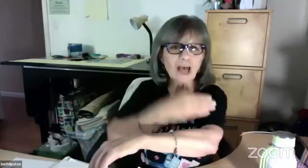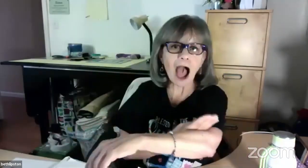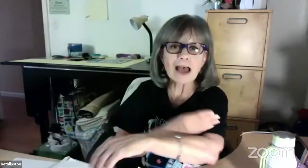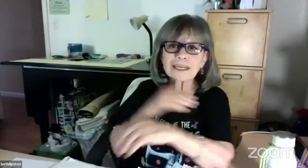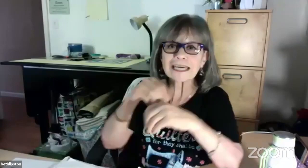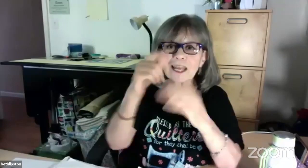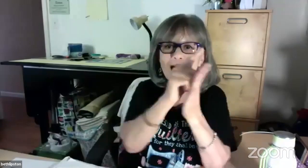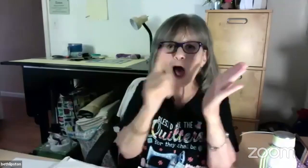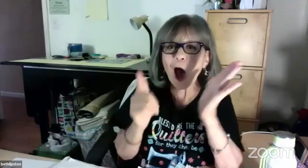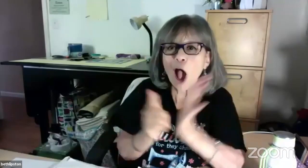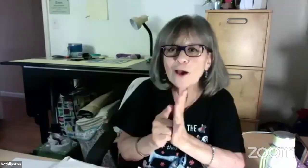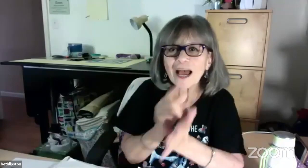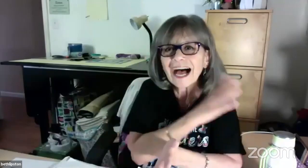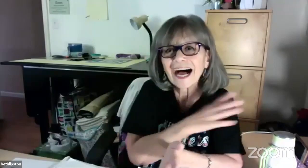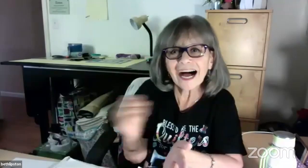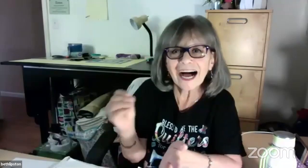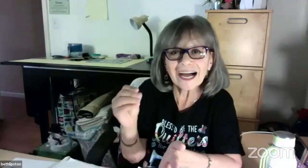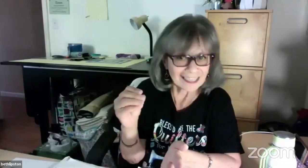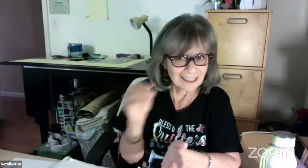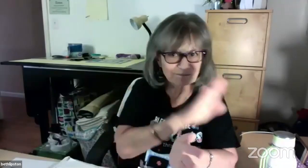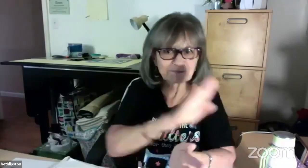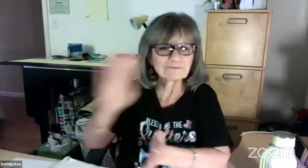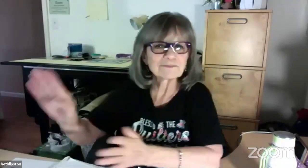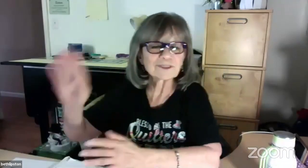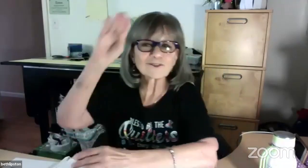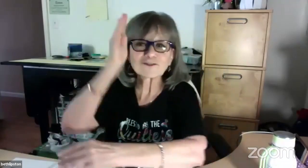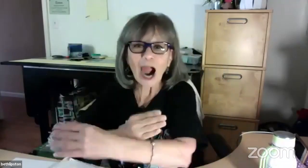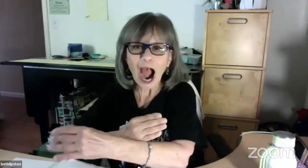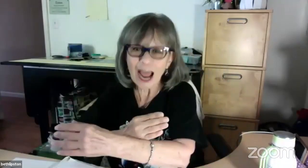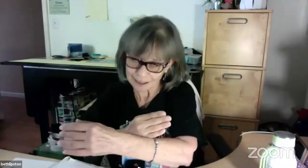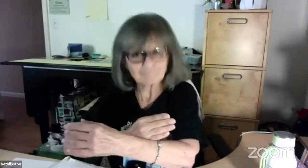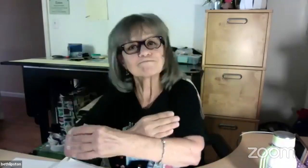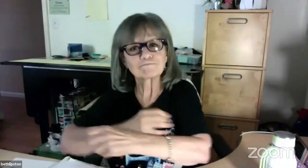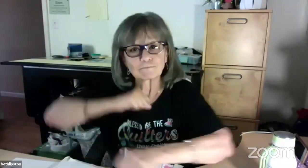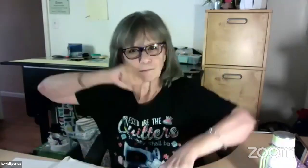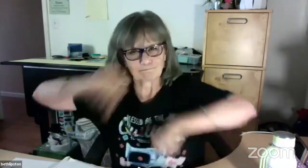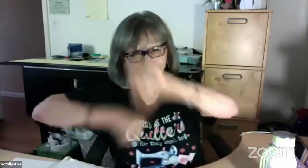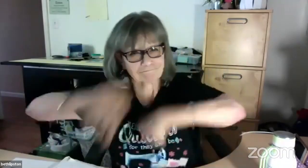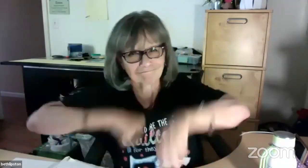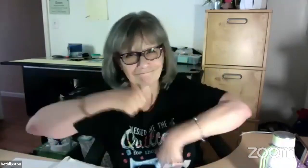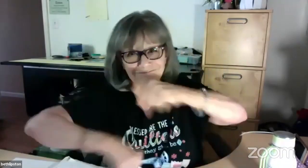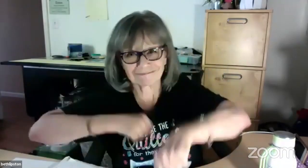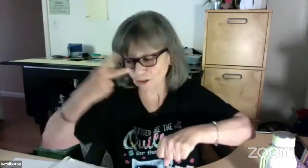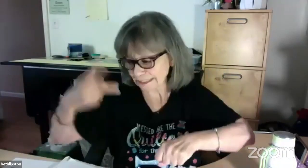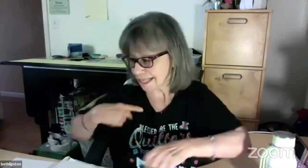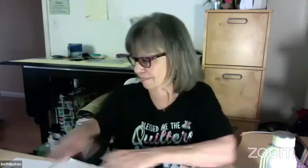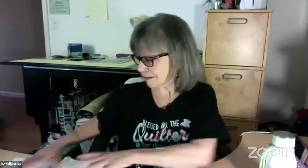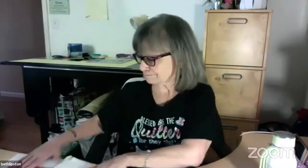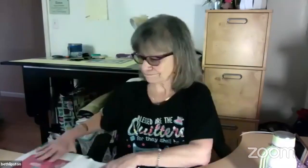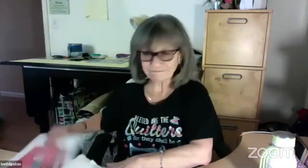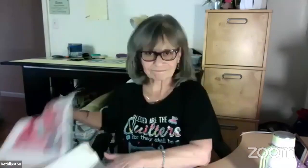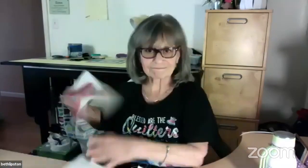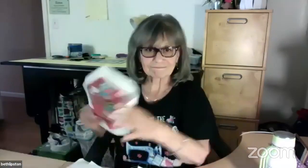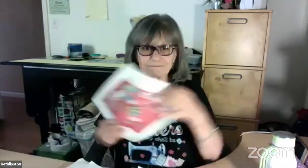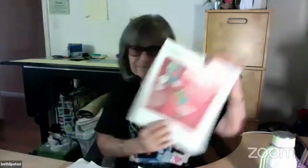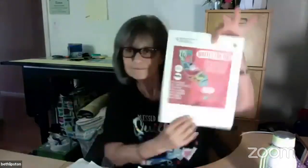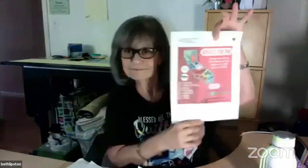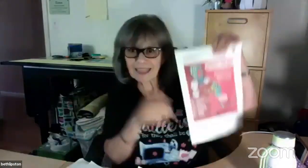I knew of Deaf Women United, but this is a new organization. And my daughter and my son-in-law